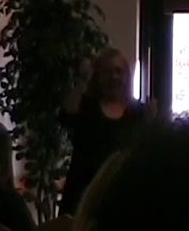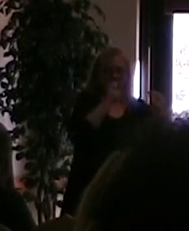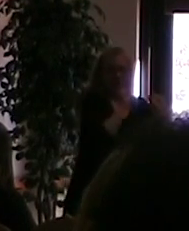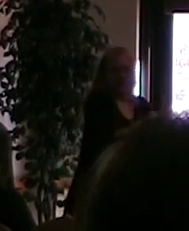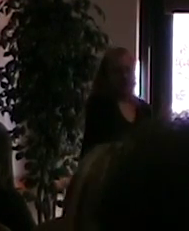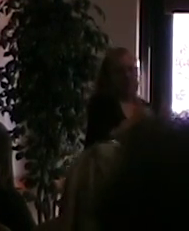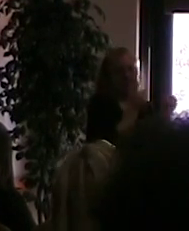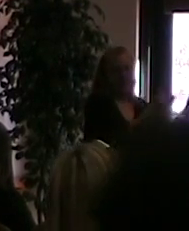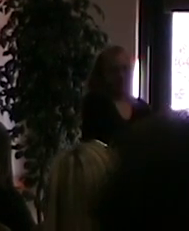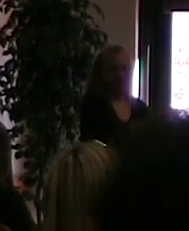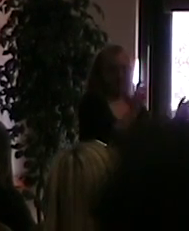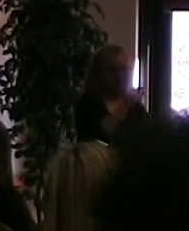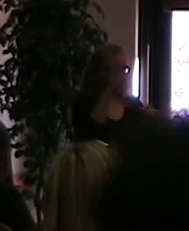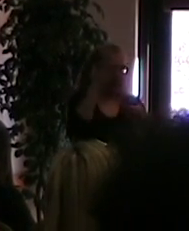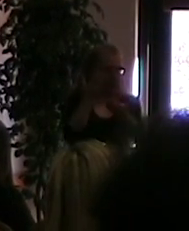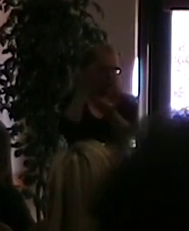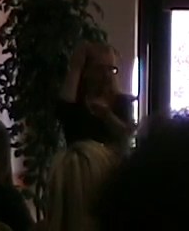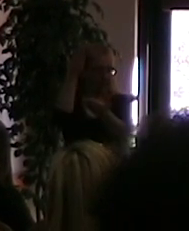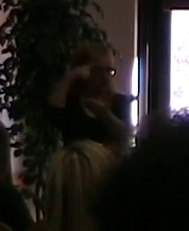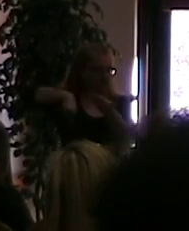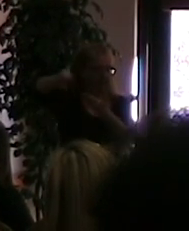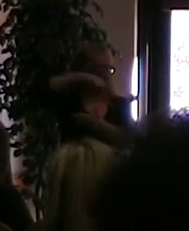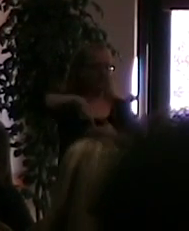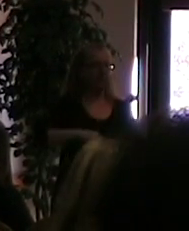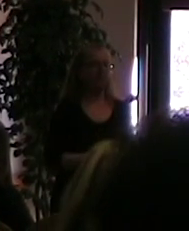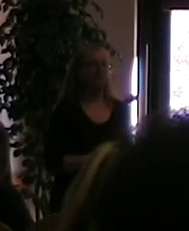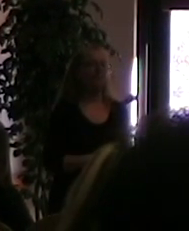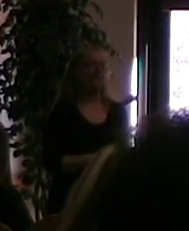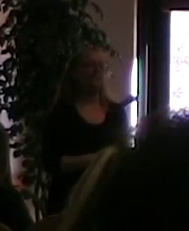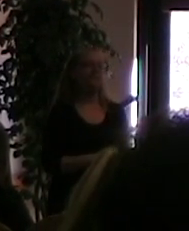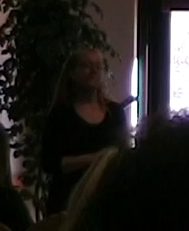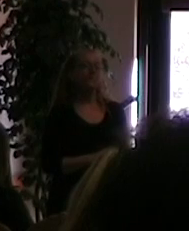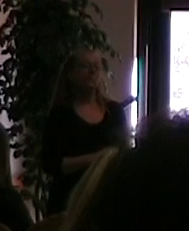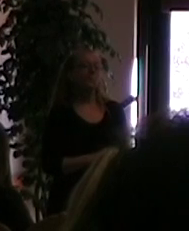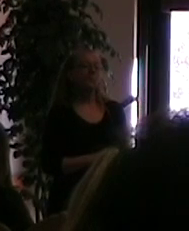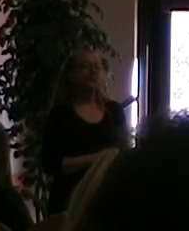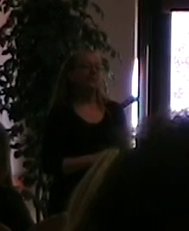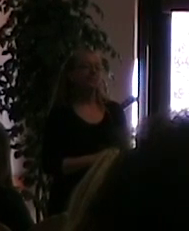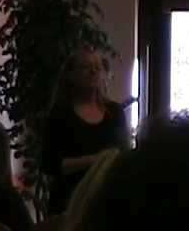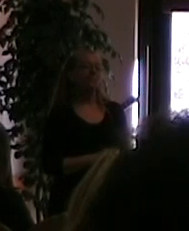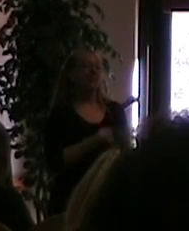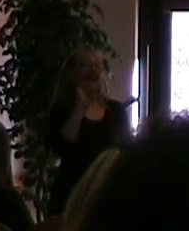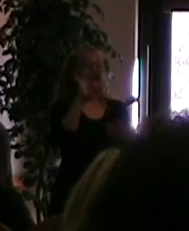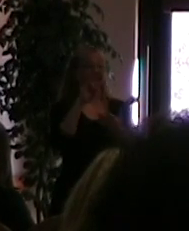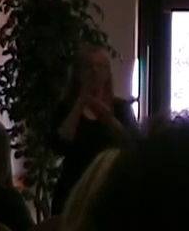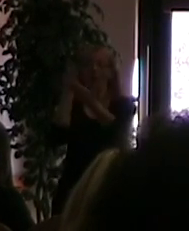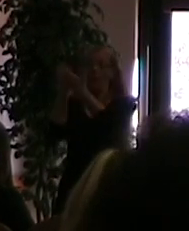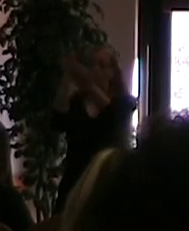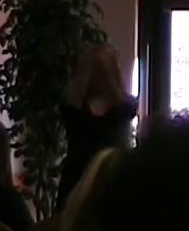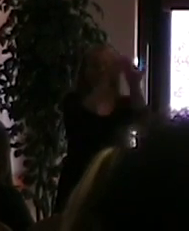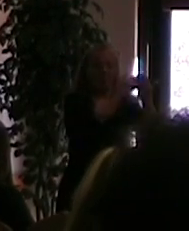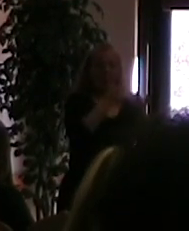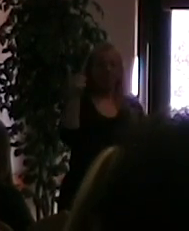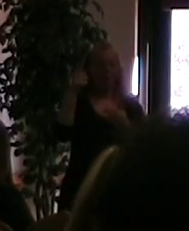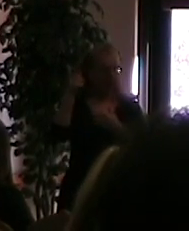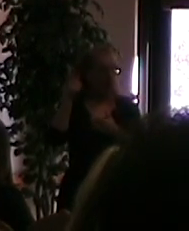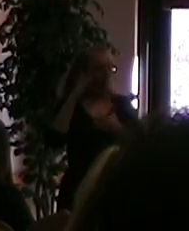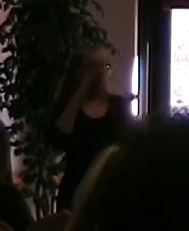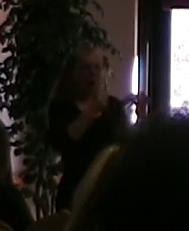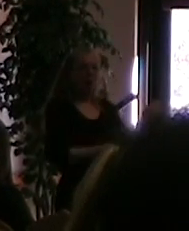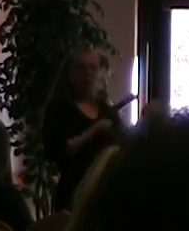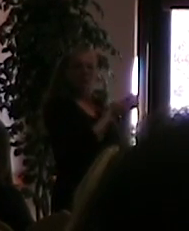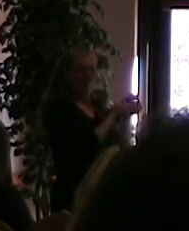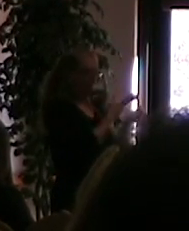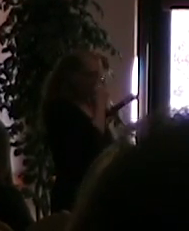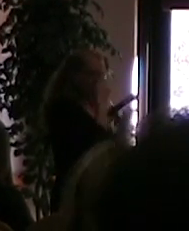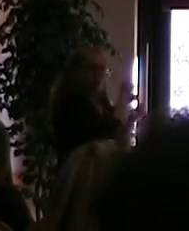to the community, provide the support, then you'll get the necessary interest, which provides the support. So we're actually a solution